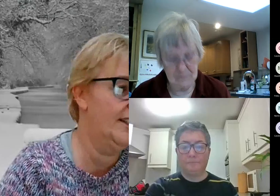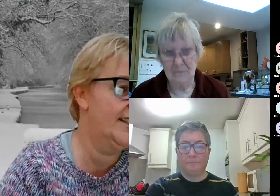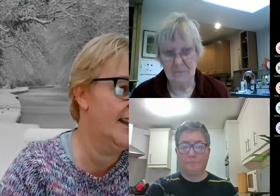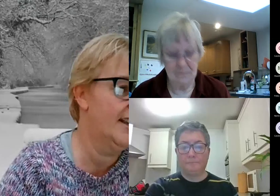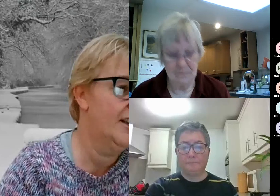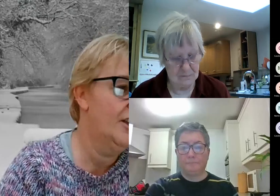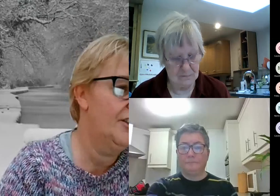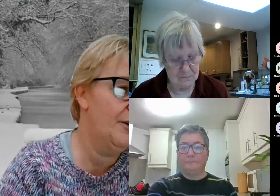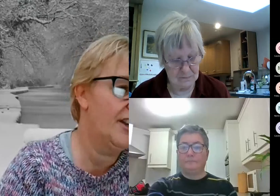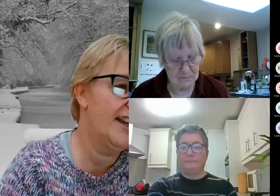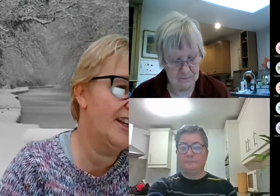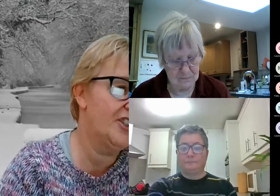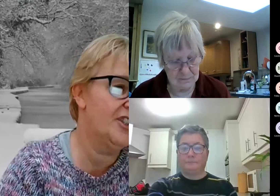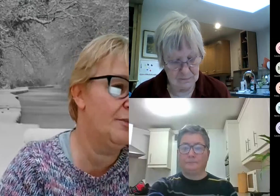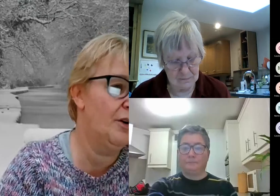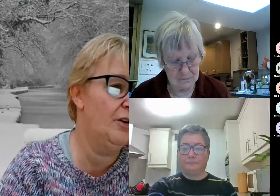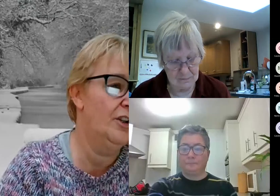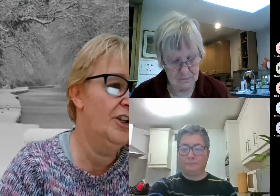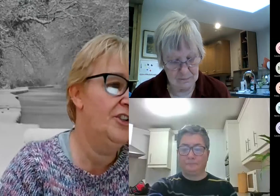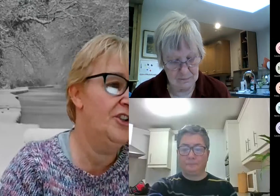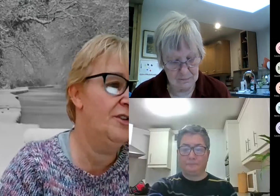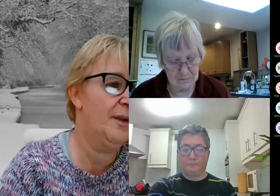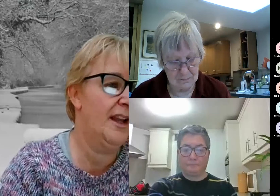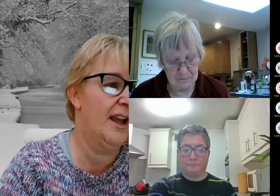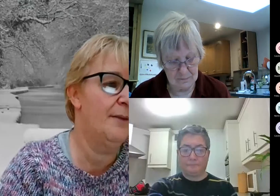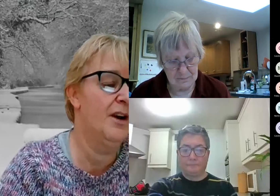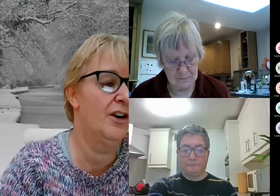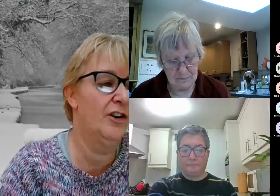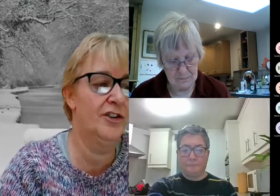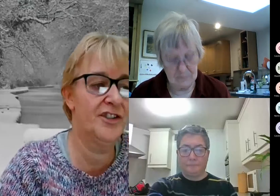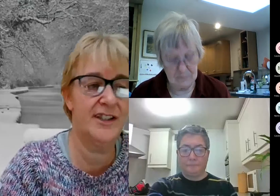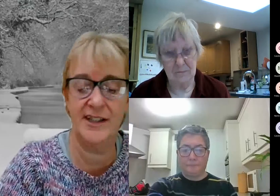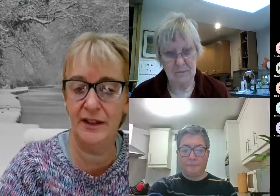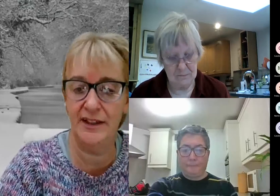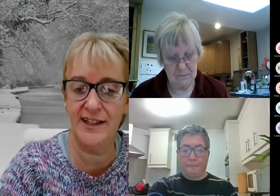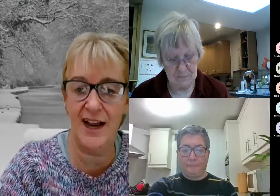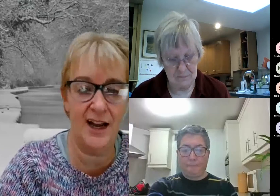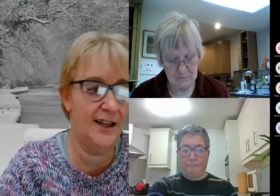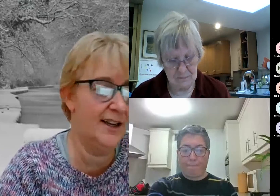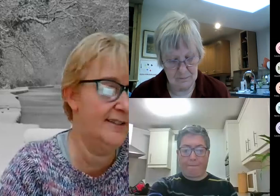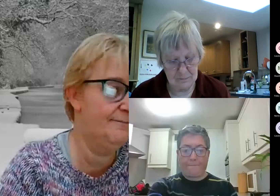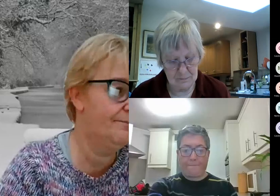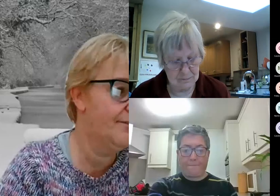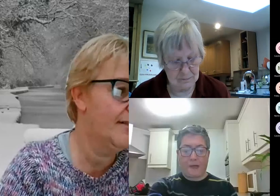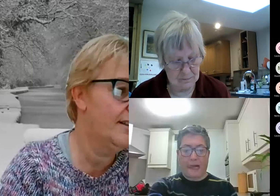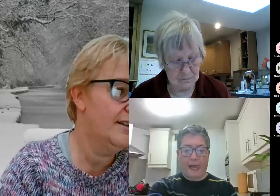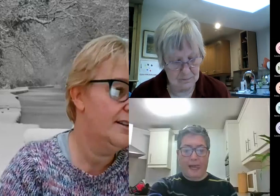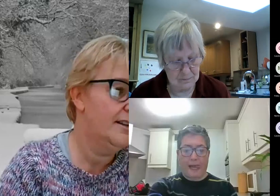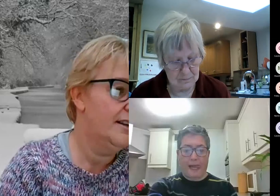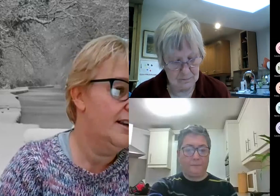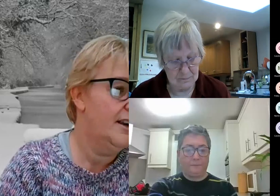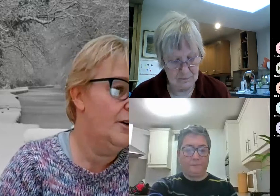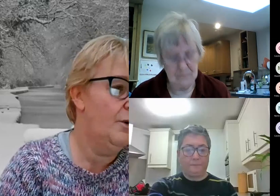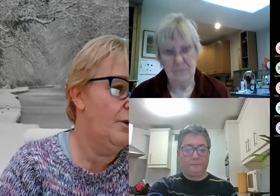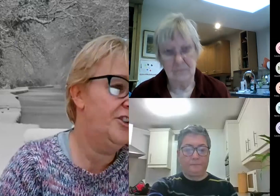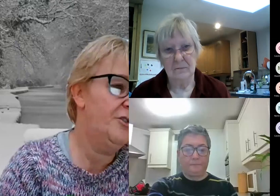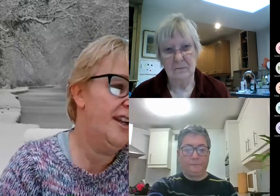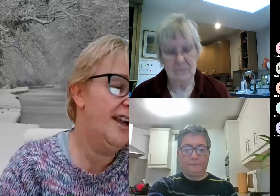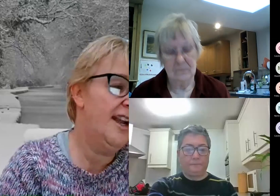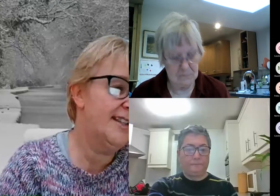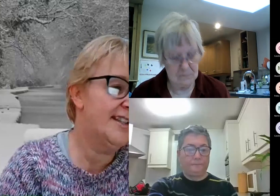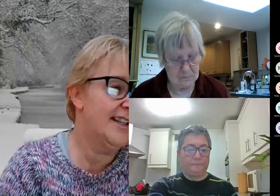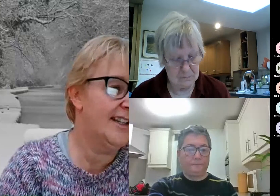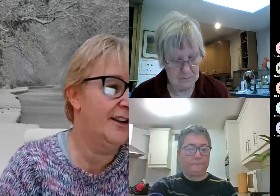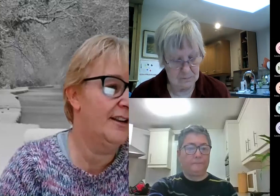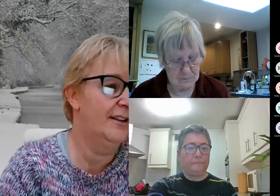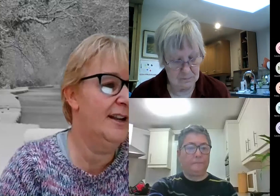of disability. Through her connection to Paul, Judy became a close disability ally. While